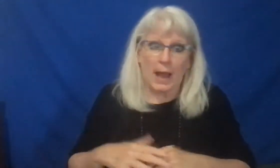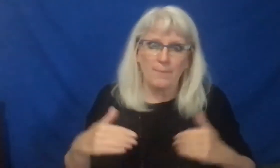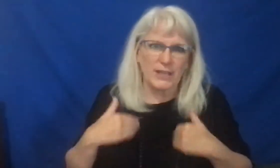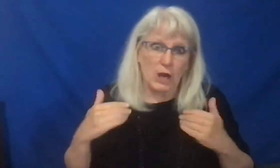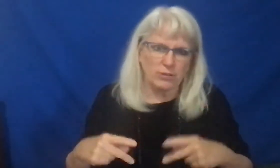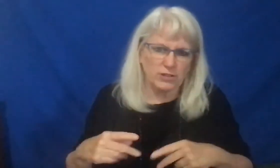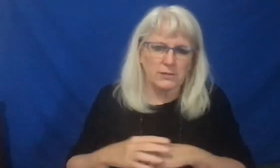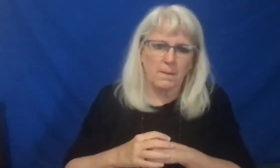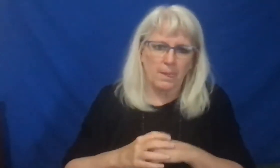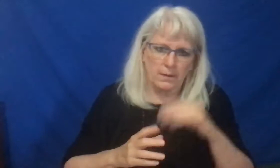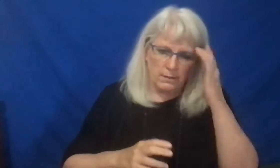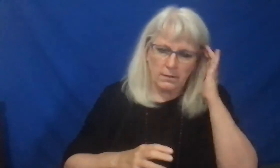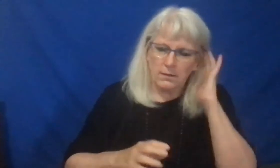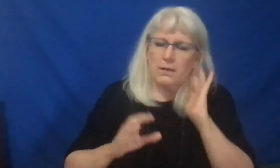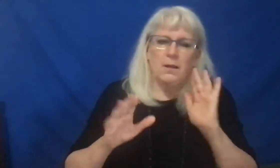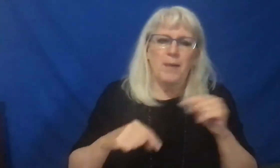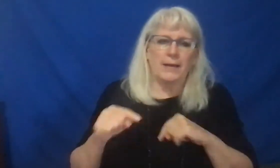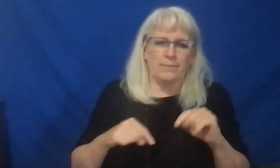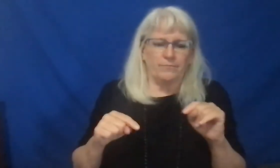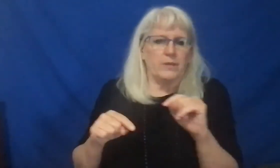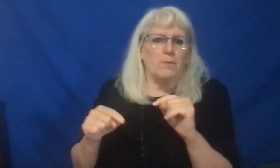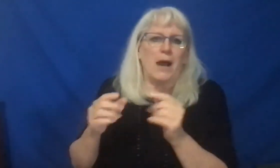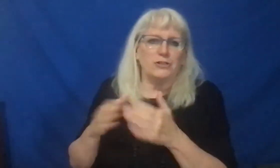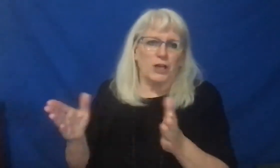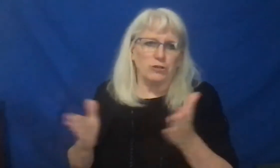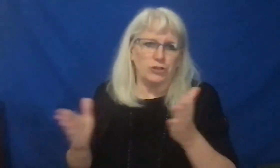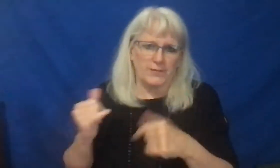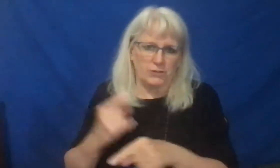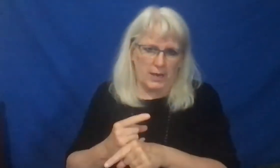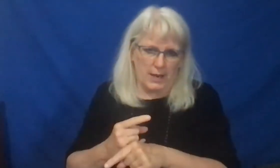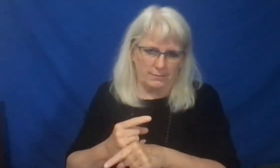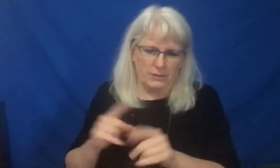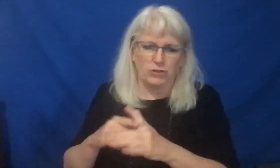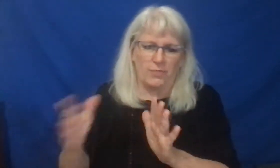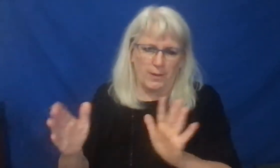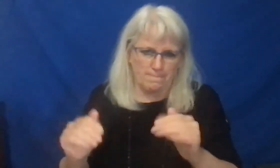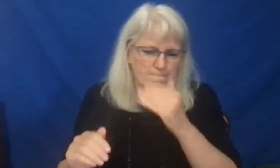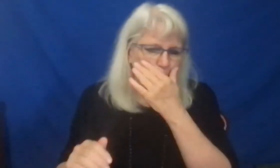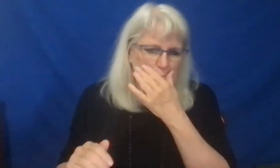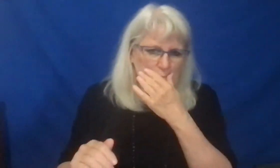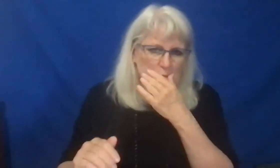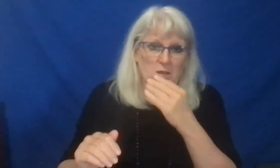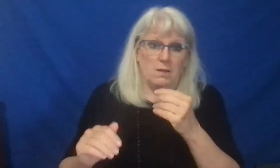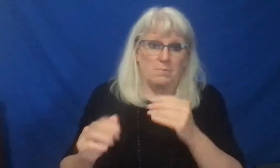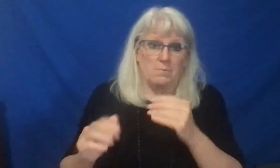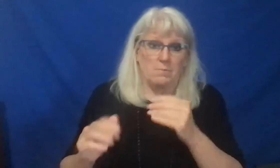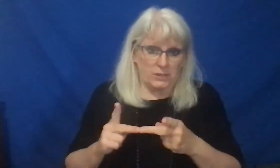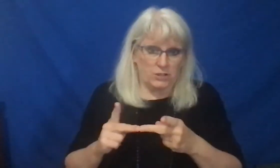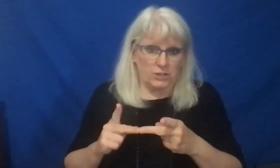wait, back up. What do I do in general service today? Let me start there. So my position is one that most people go,